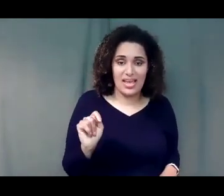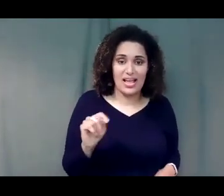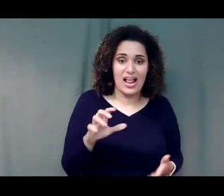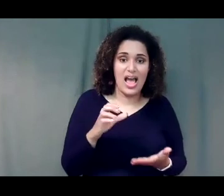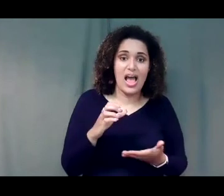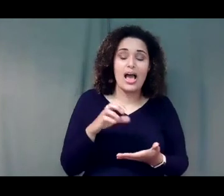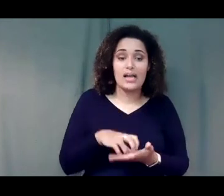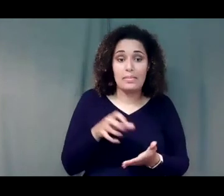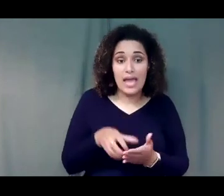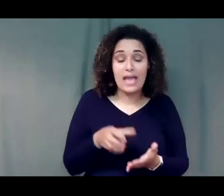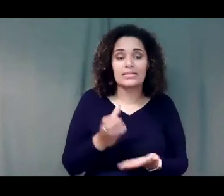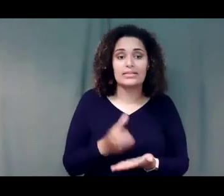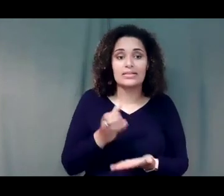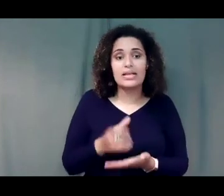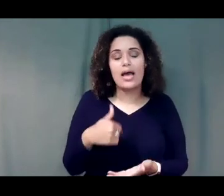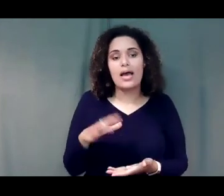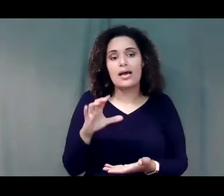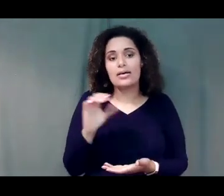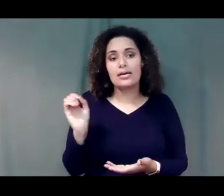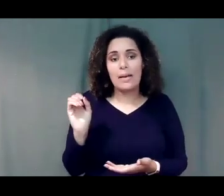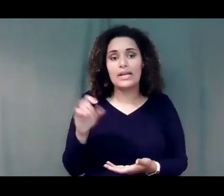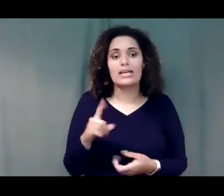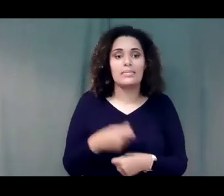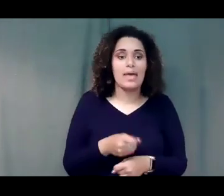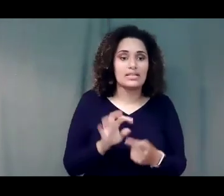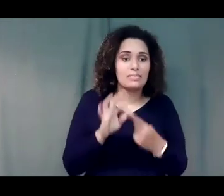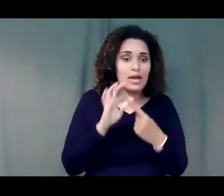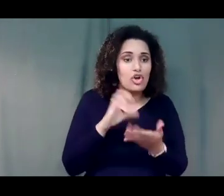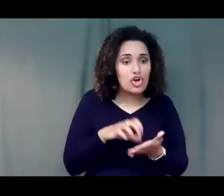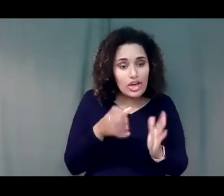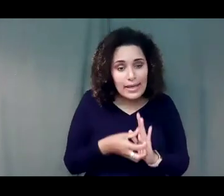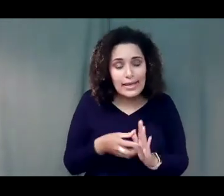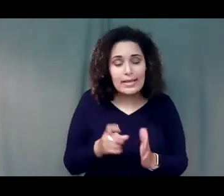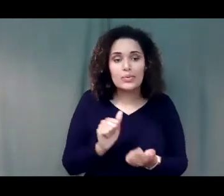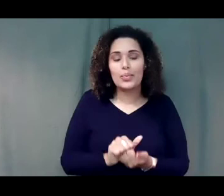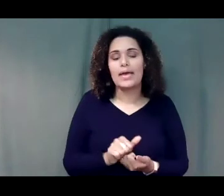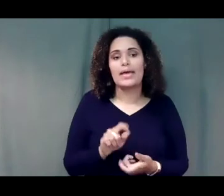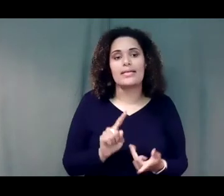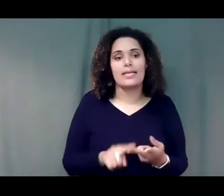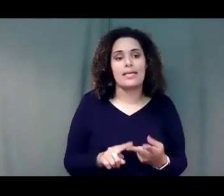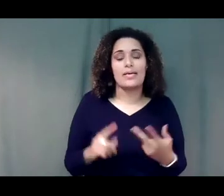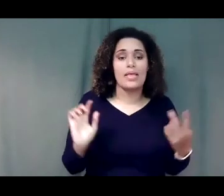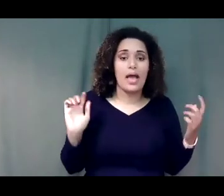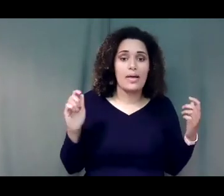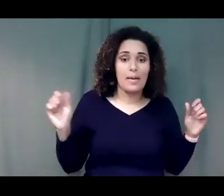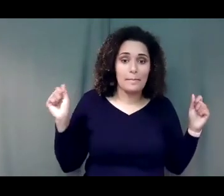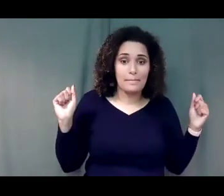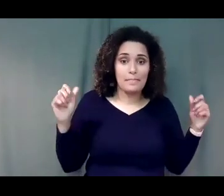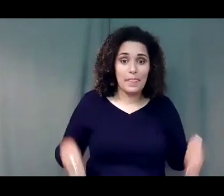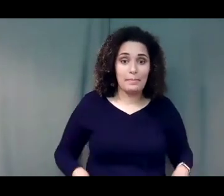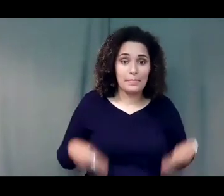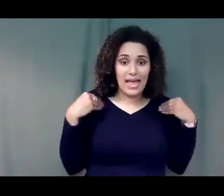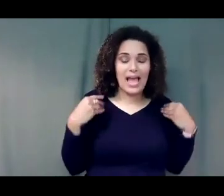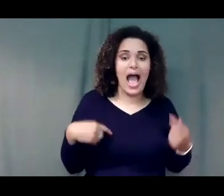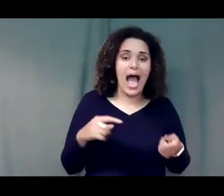Company is making a special cookie to go with it. And we have our blankets and, bundle up. I'm even knitting, I don't have a sample. I'm